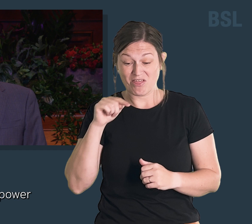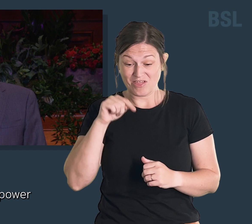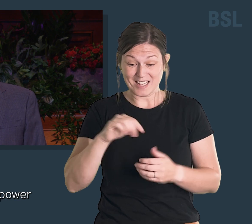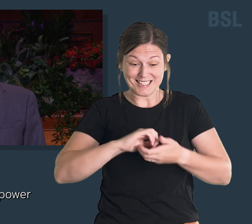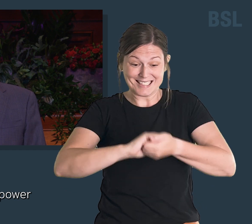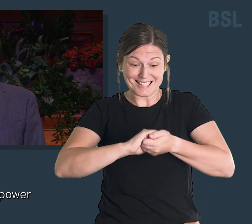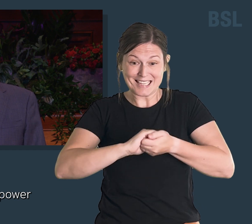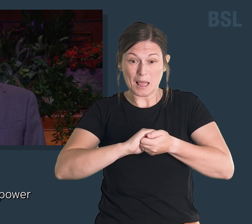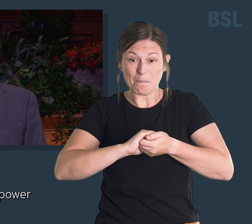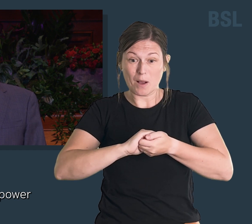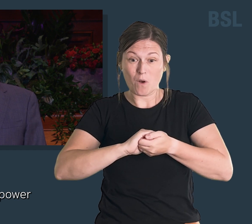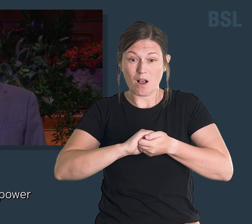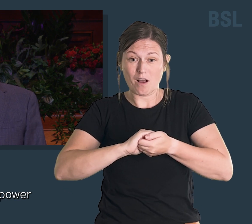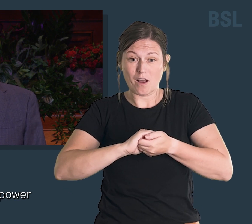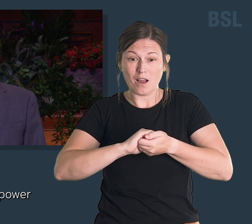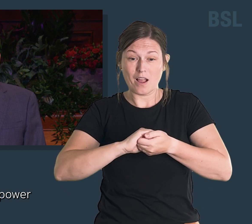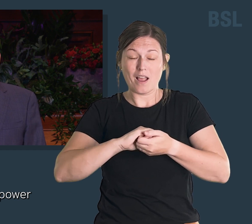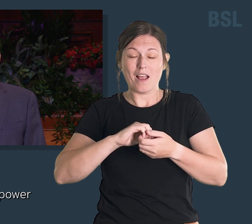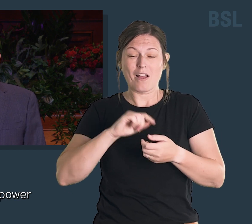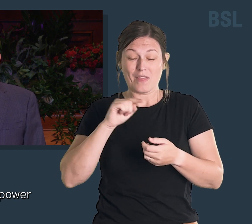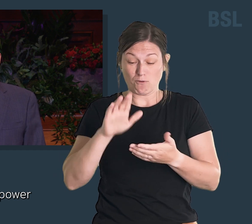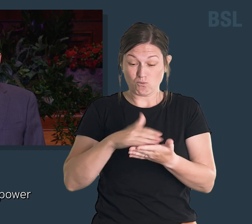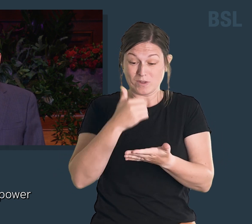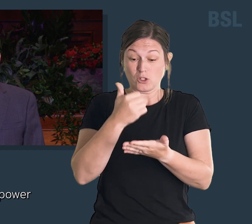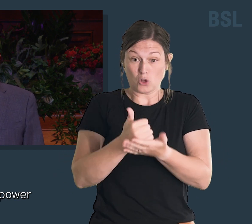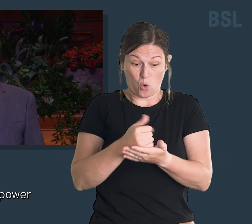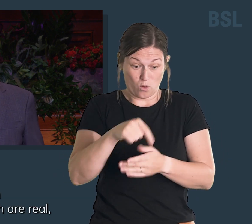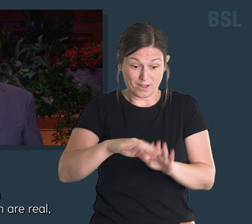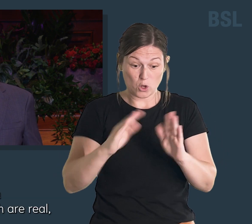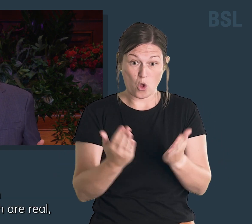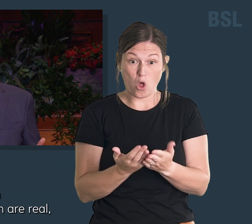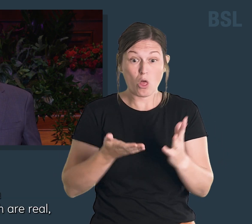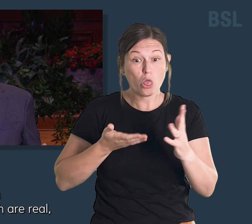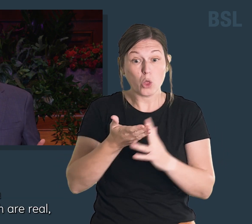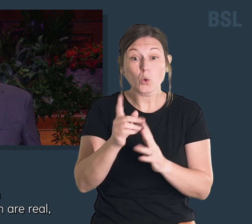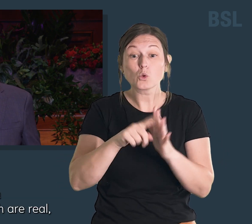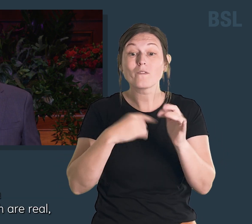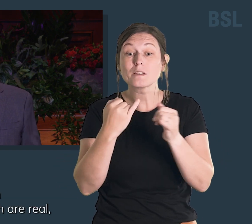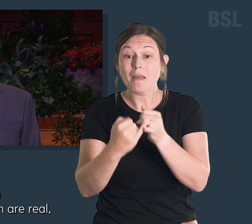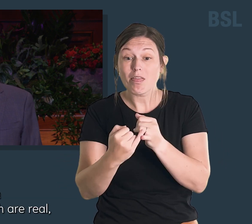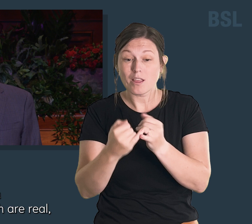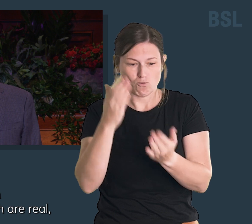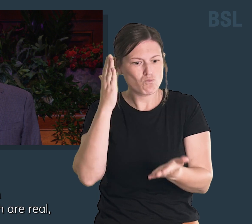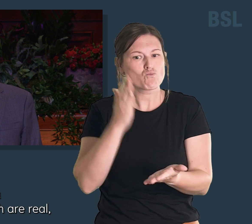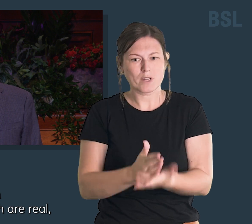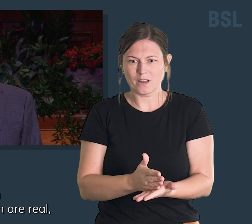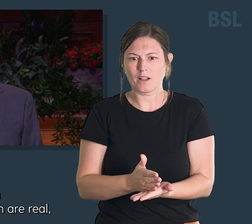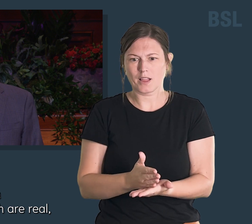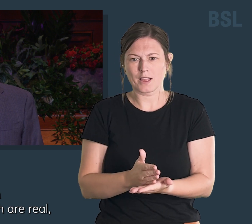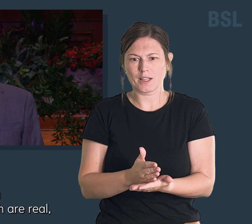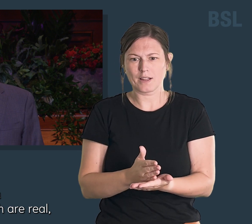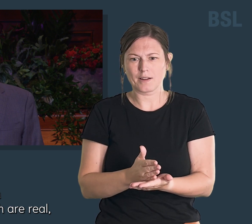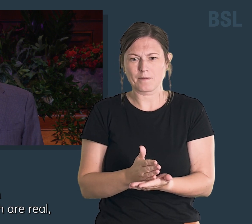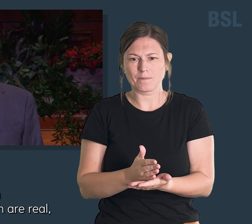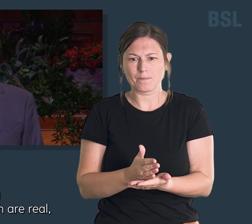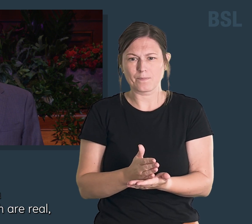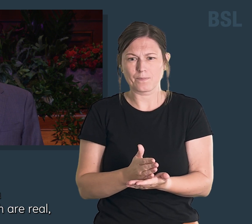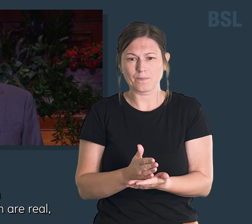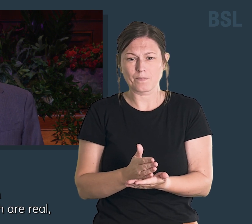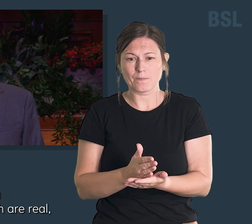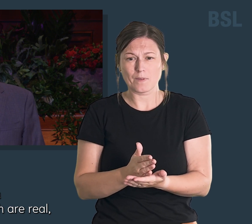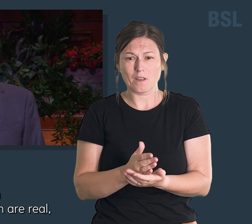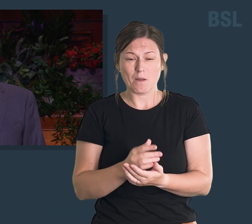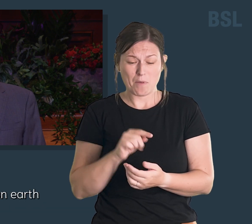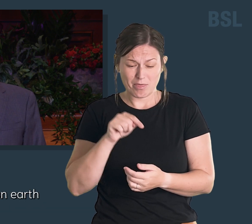I testify that the sealing power and authority restored to earth through the prophet Joseph Smith are real,